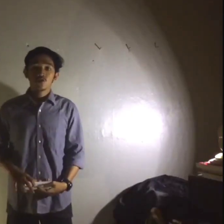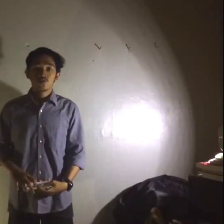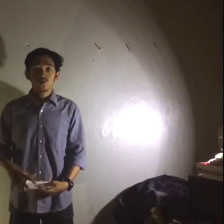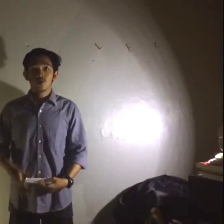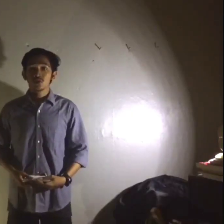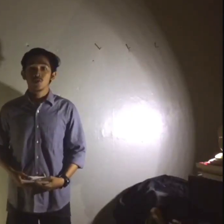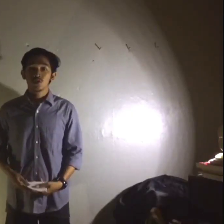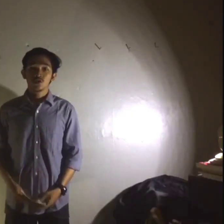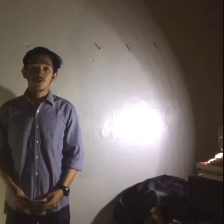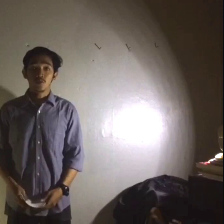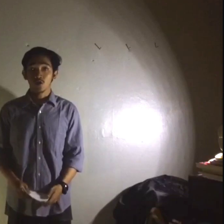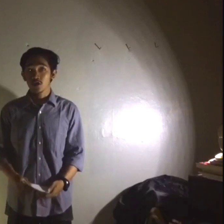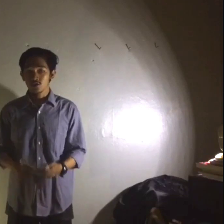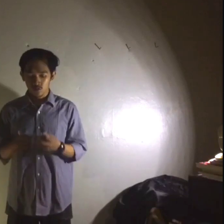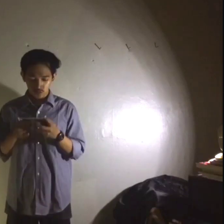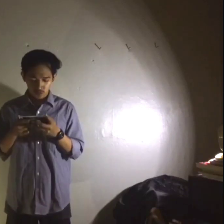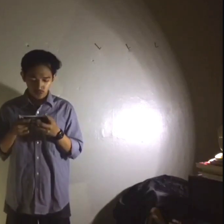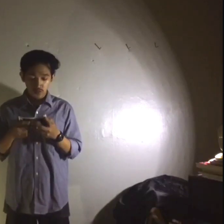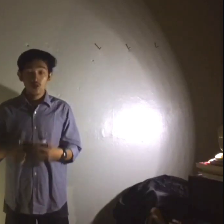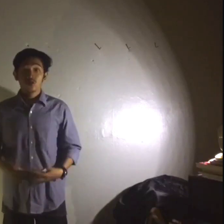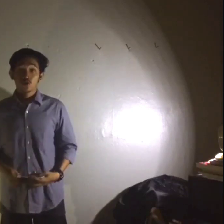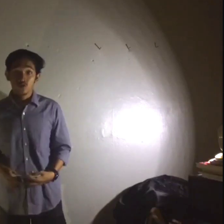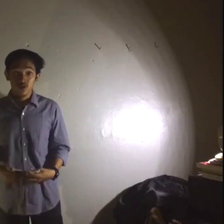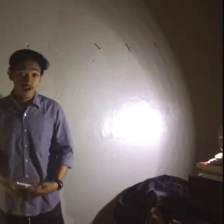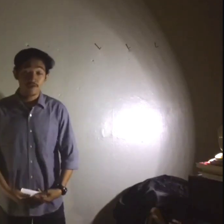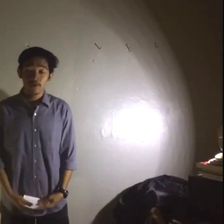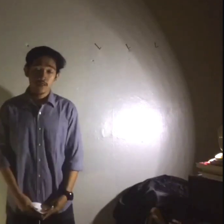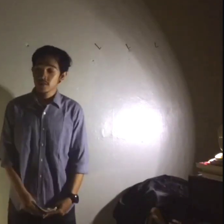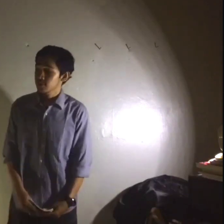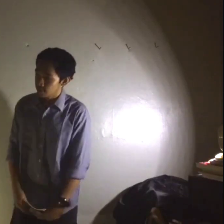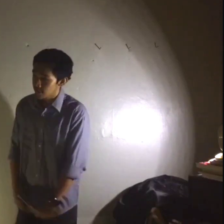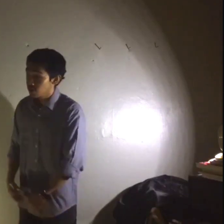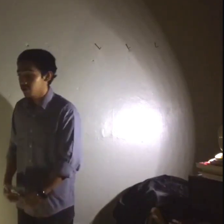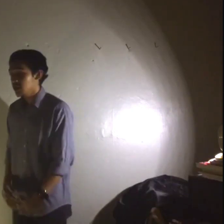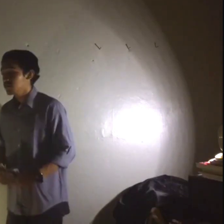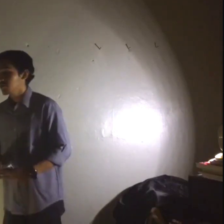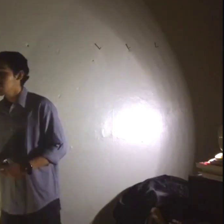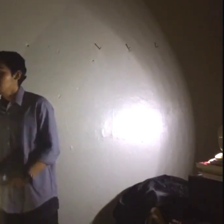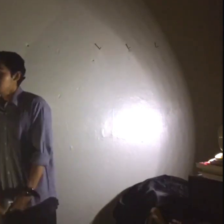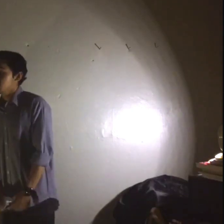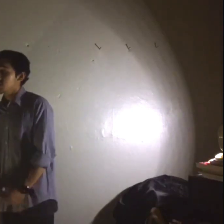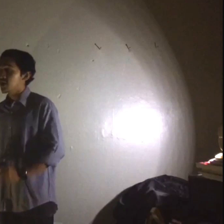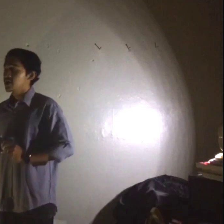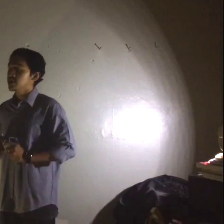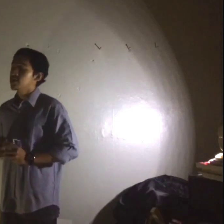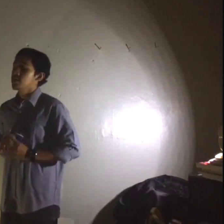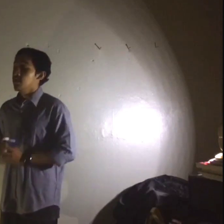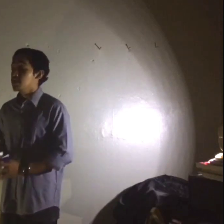Assalamualaikum warahmatullahi wabarakatuh. Good morning everyone. The Honorable Mrs. Nandi, as